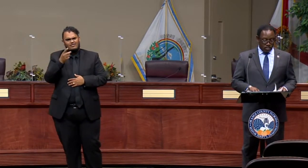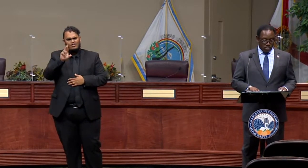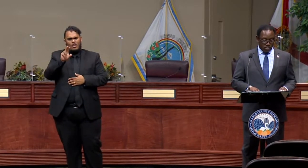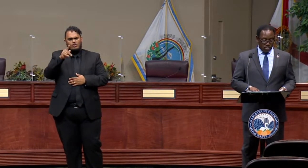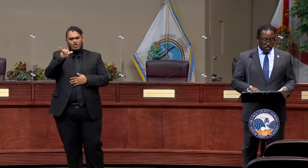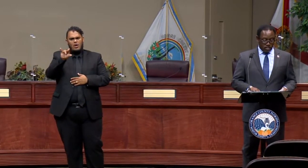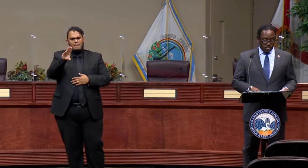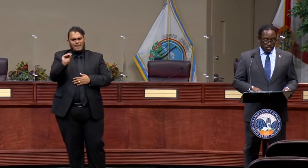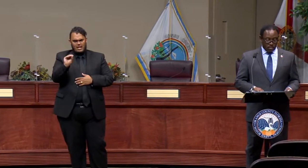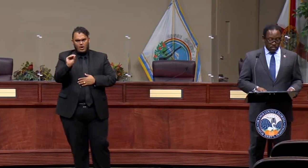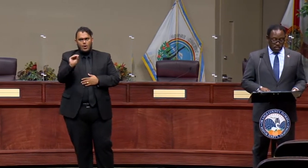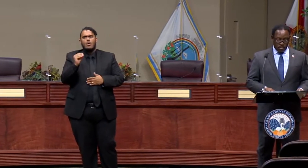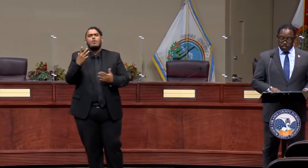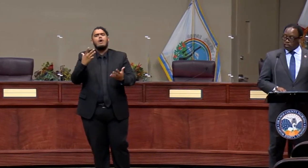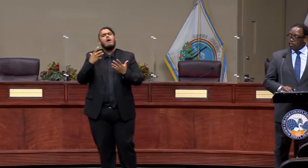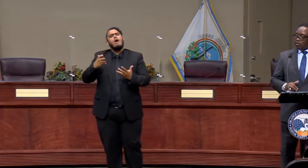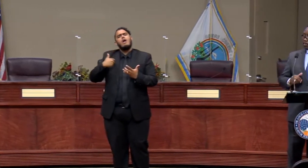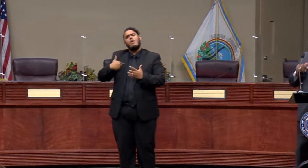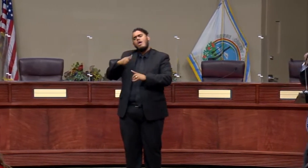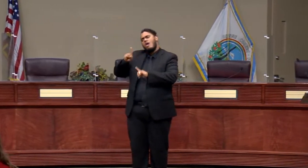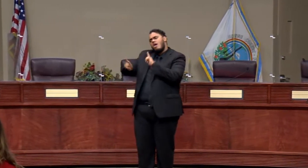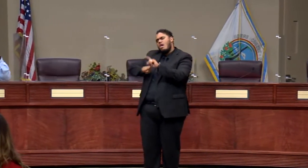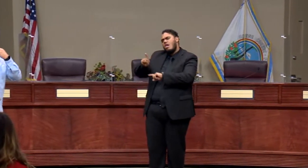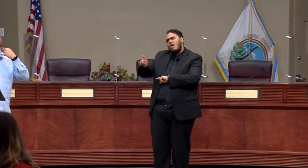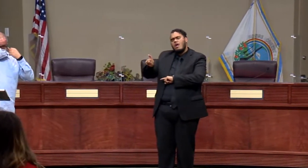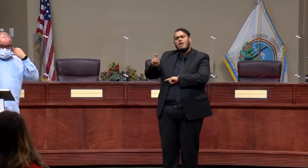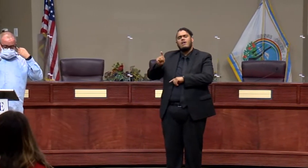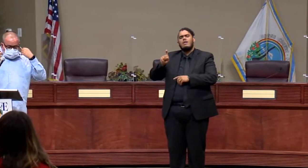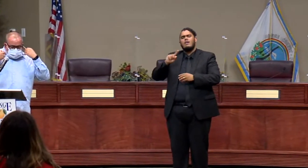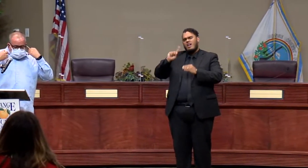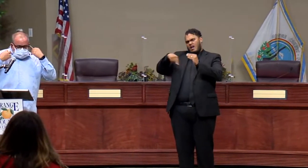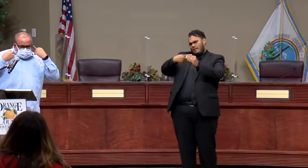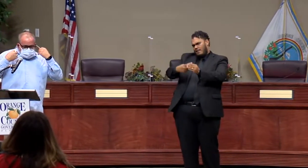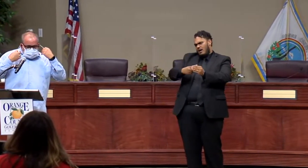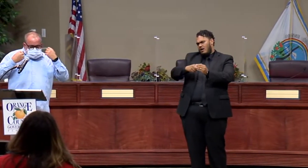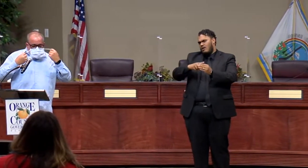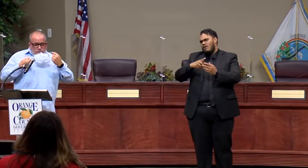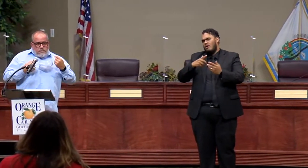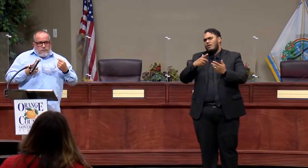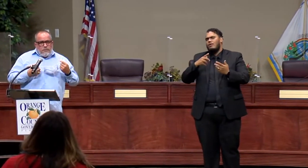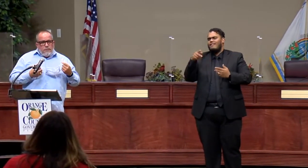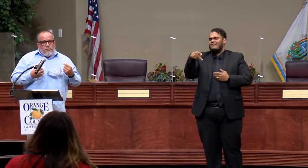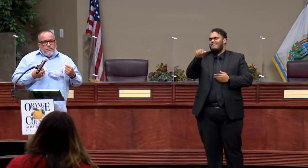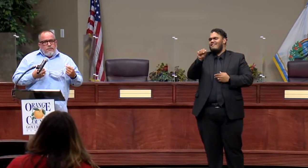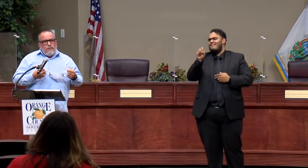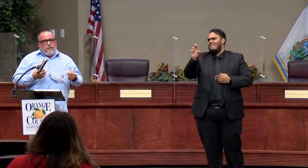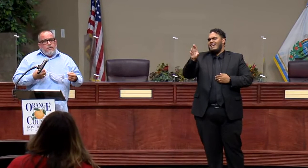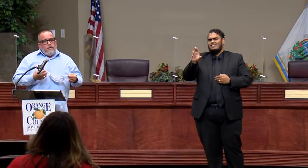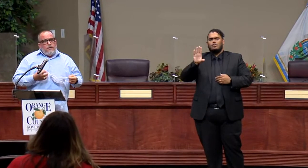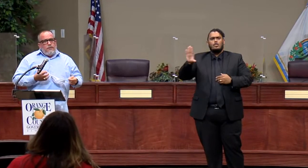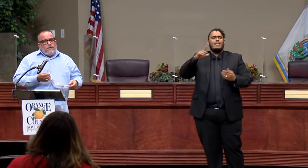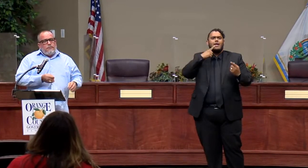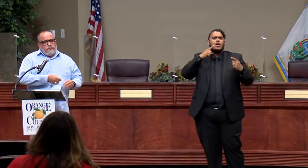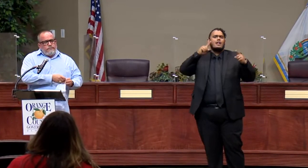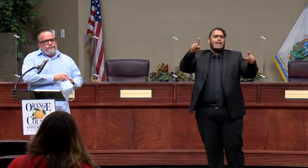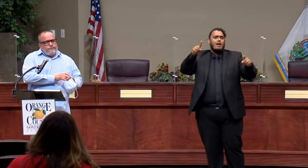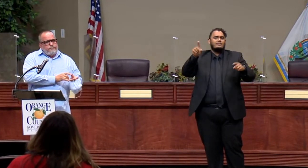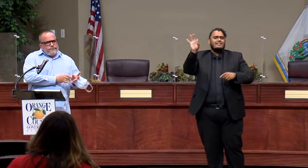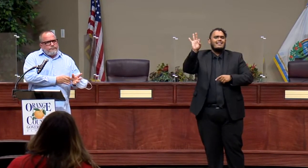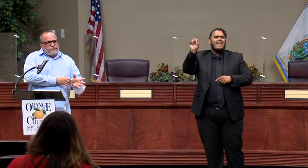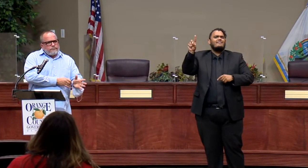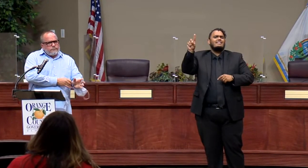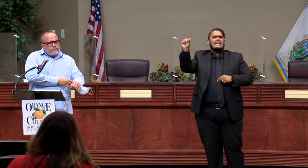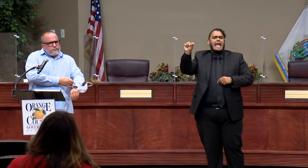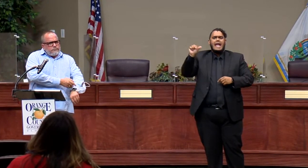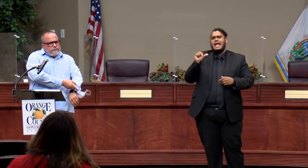get your thoughts on that, the announcement with Pfizer submitting their research in terms